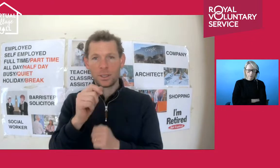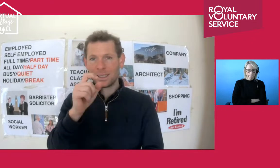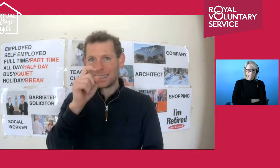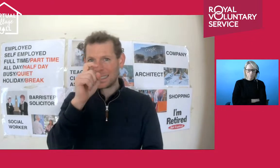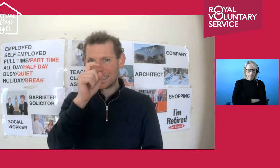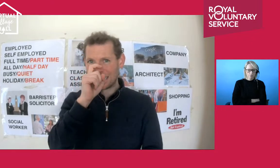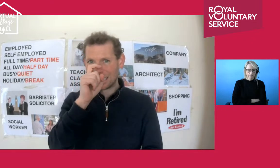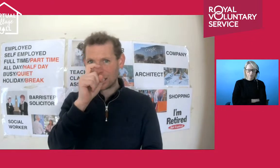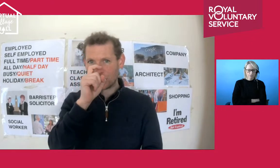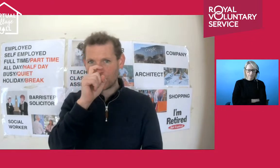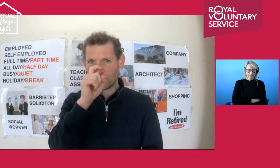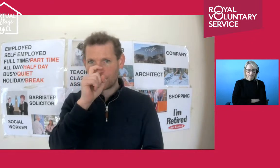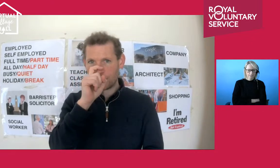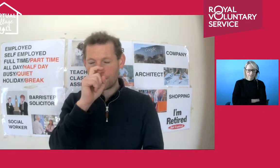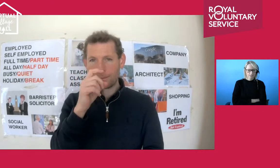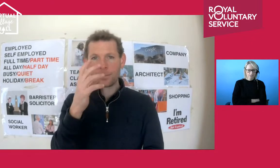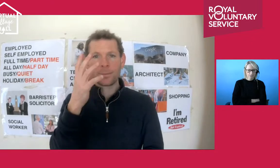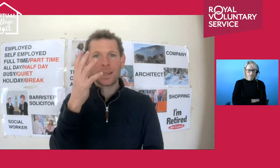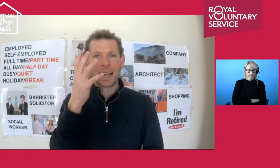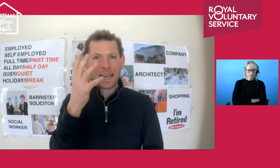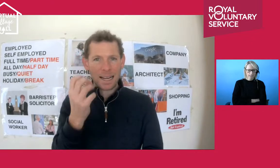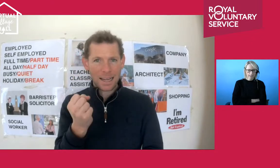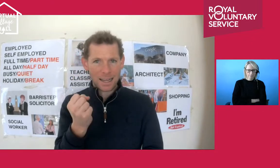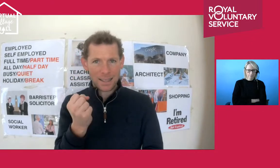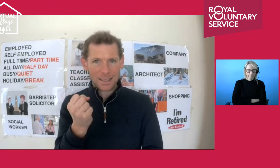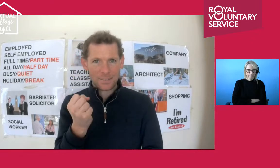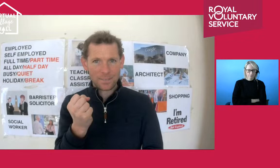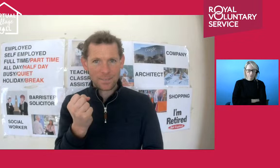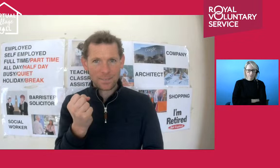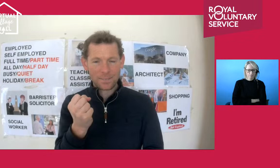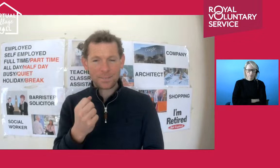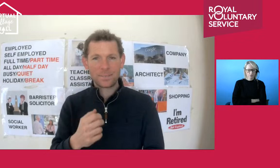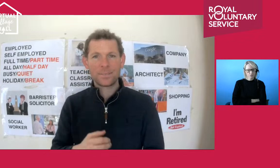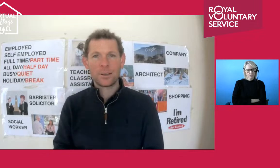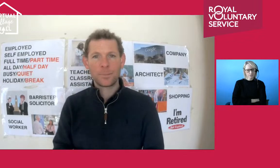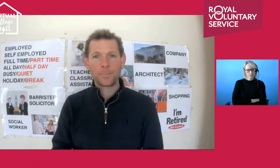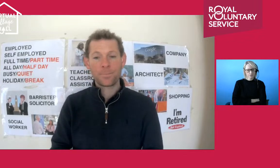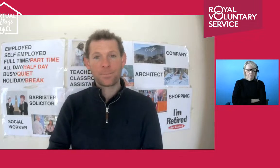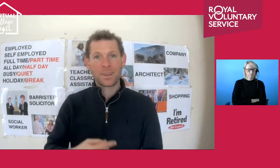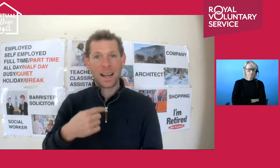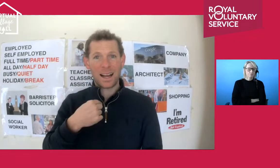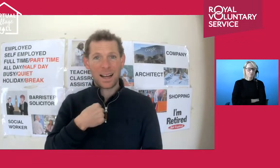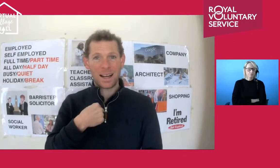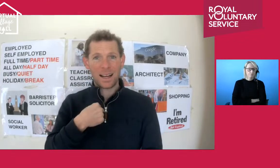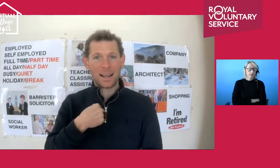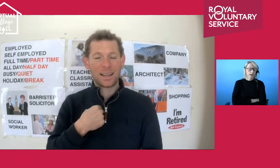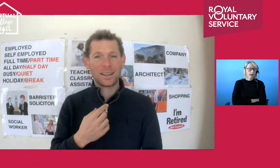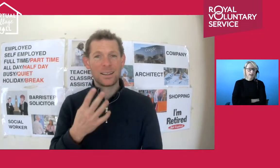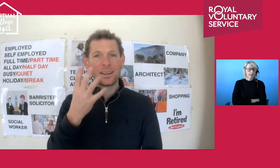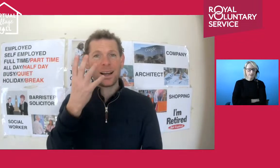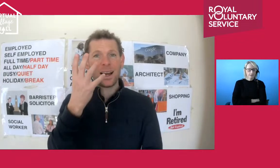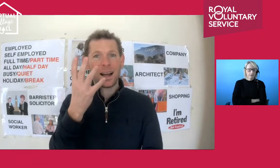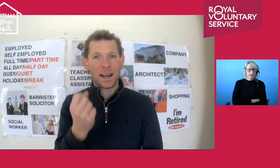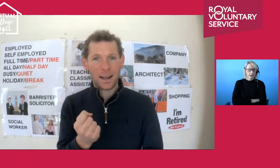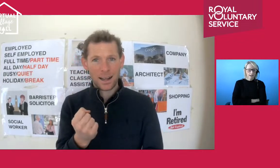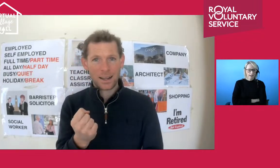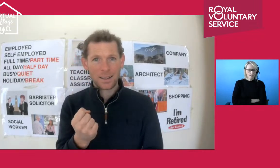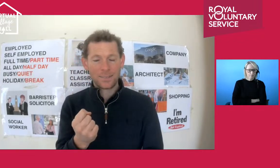you, brother, sister, have. Do you have brothers or sisters?